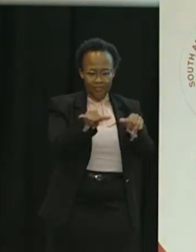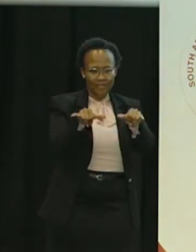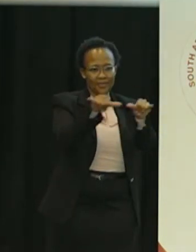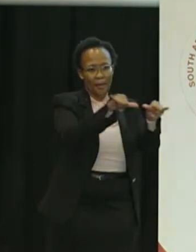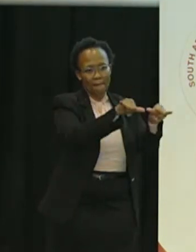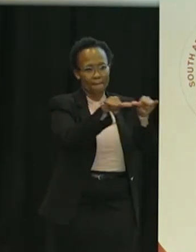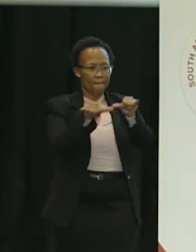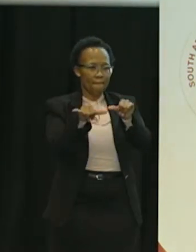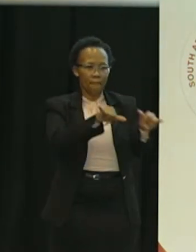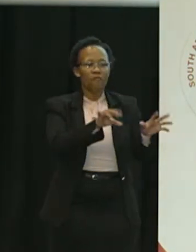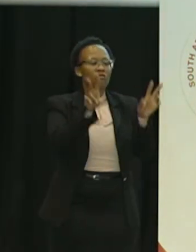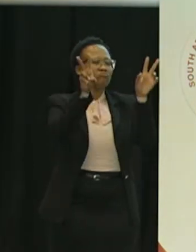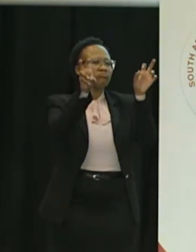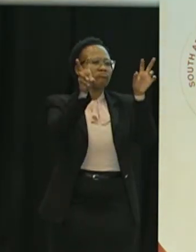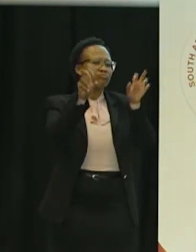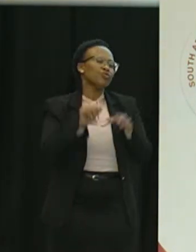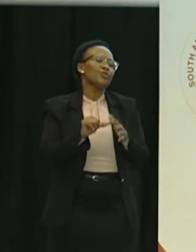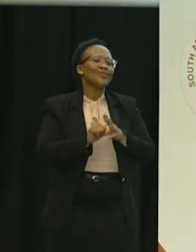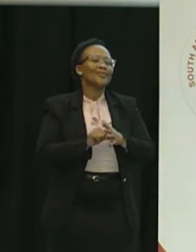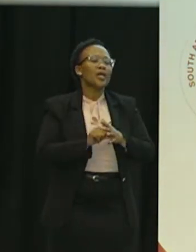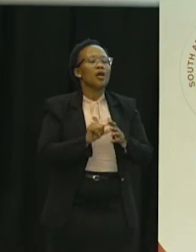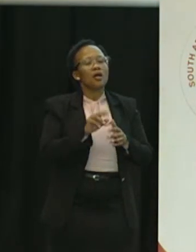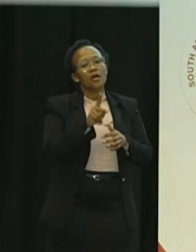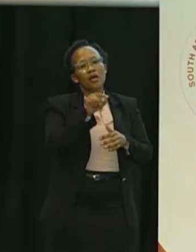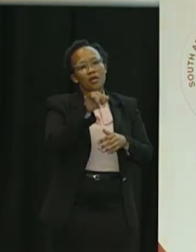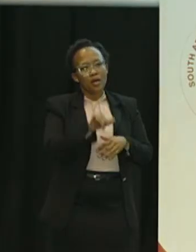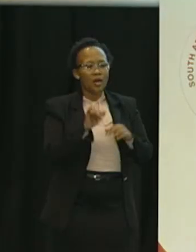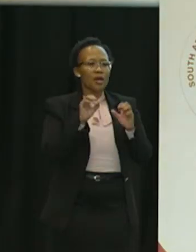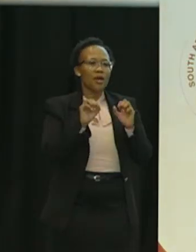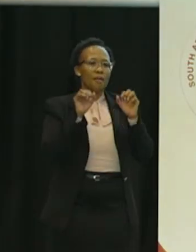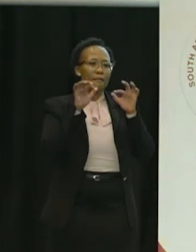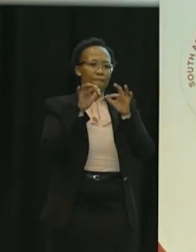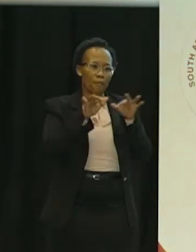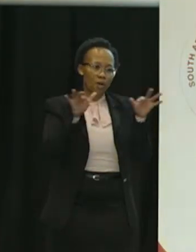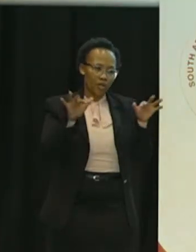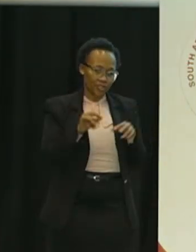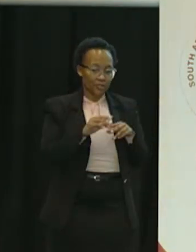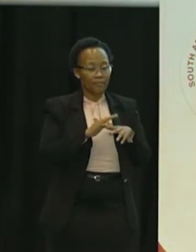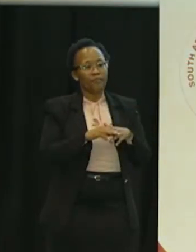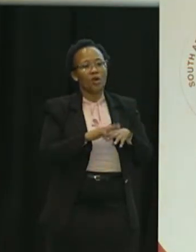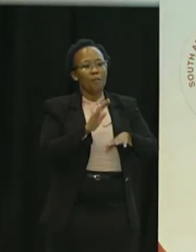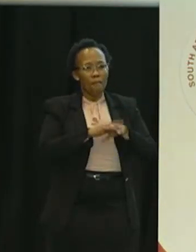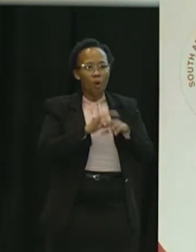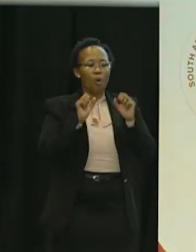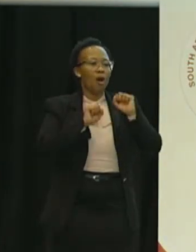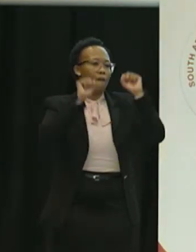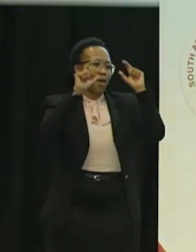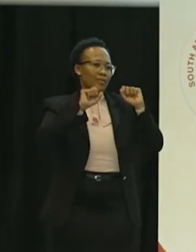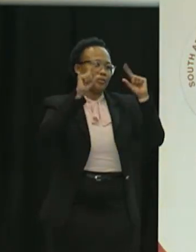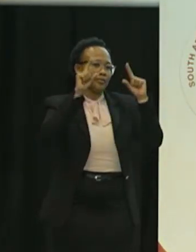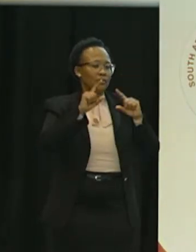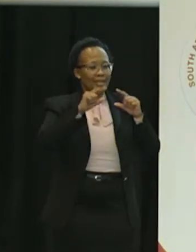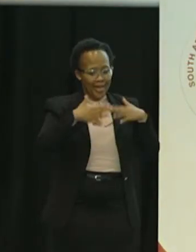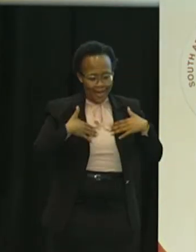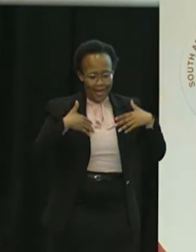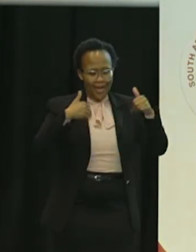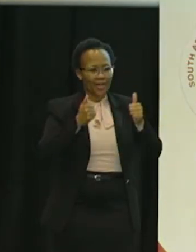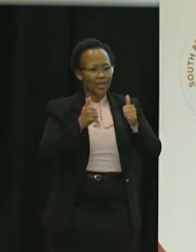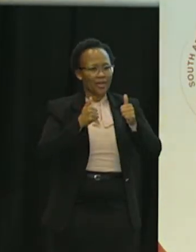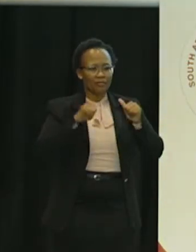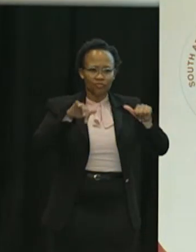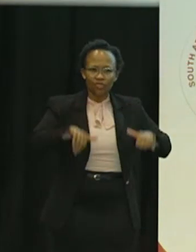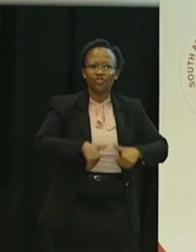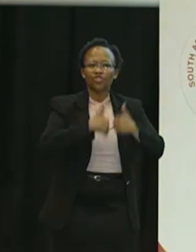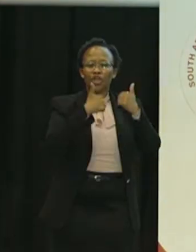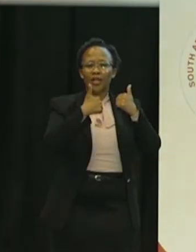the concept of key populations. But it's also about increasing an awareness about what are the health challenges of these communities or